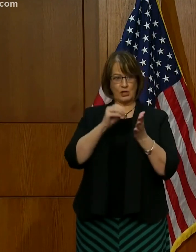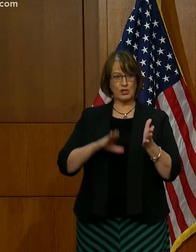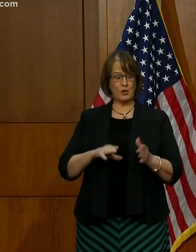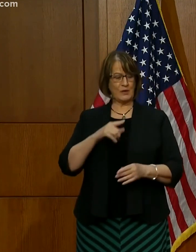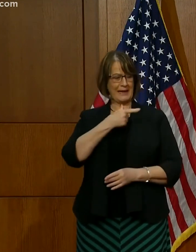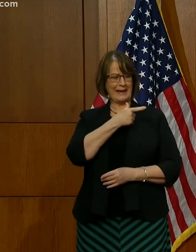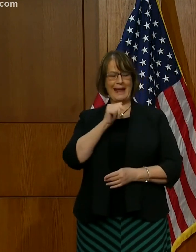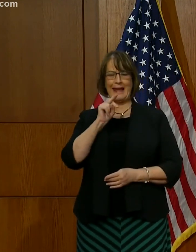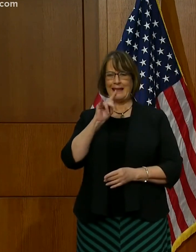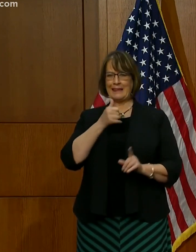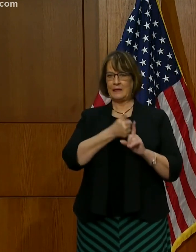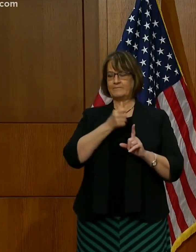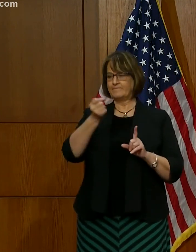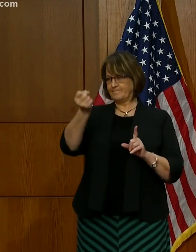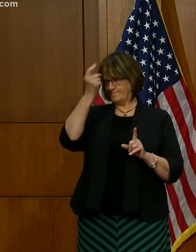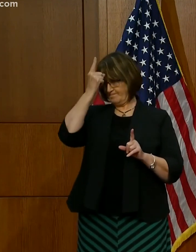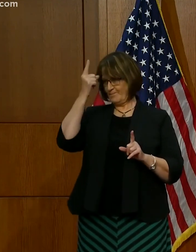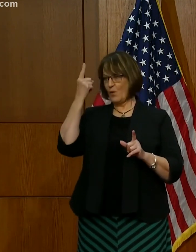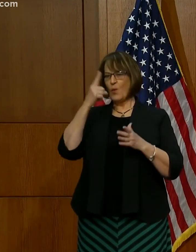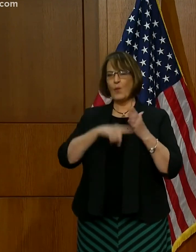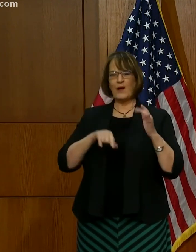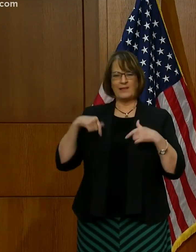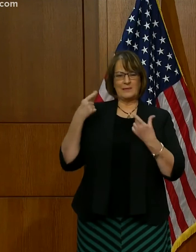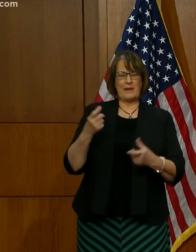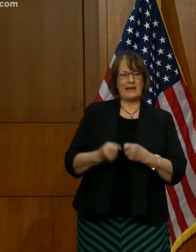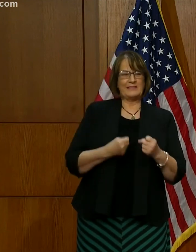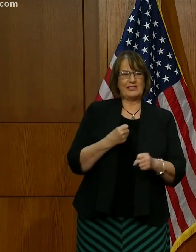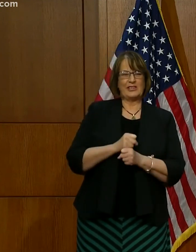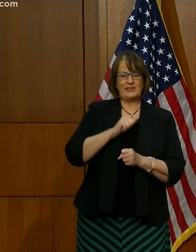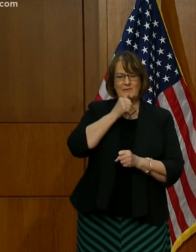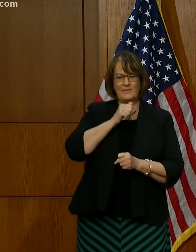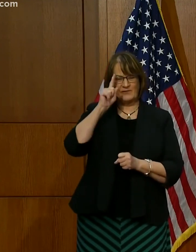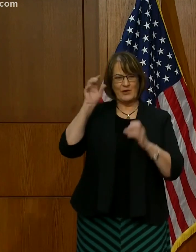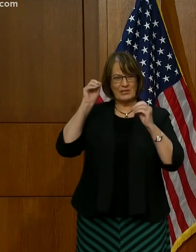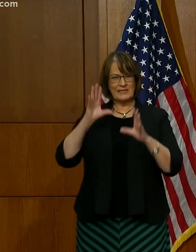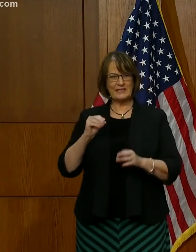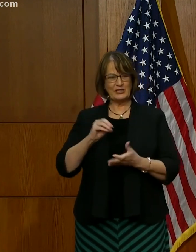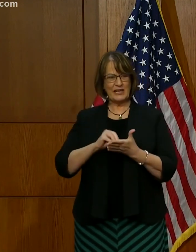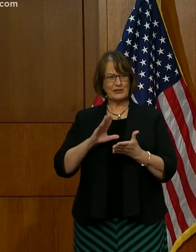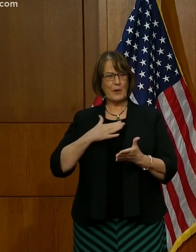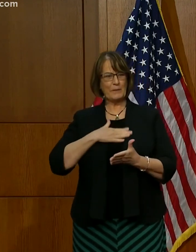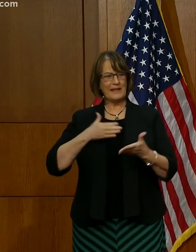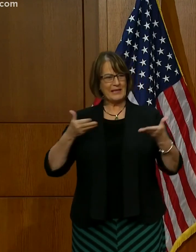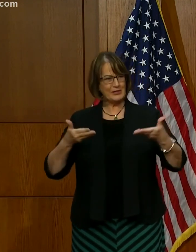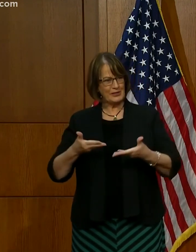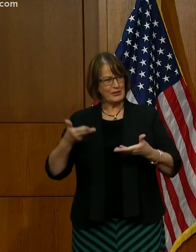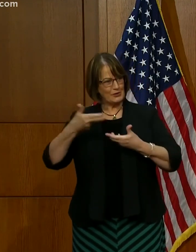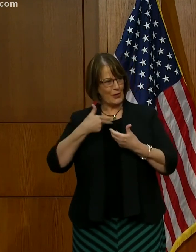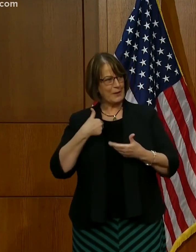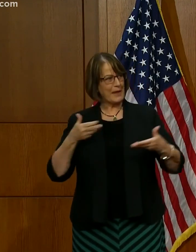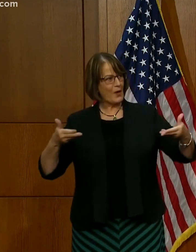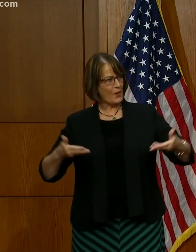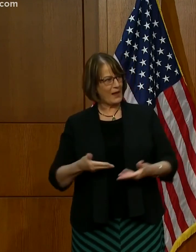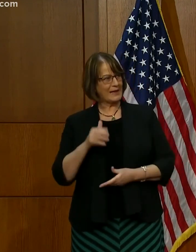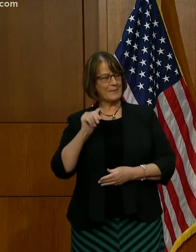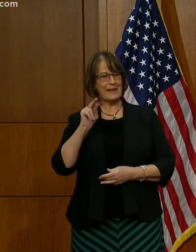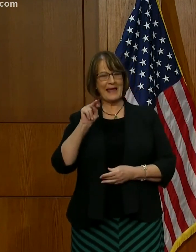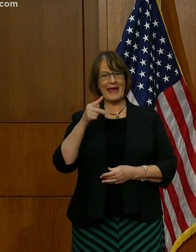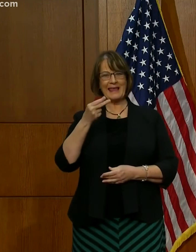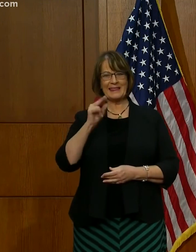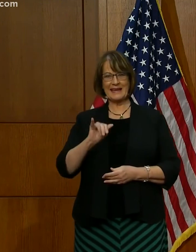has been like for students and for teachers. So please join me in welcoming Anthony